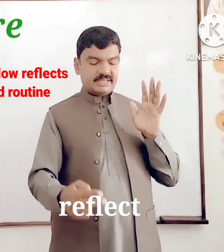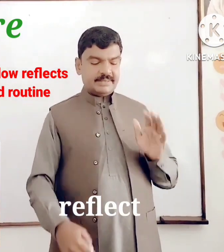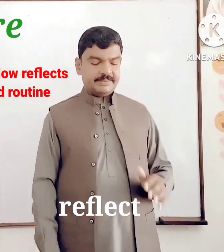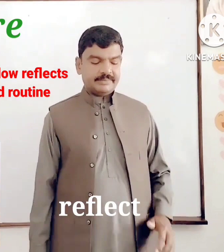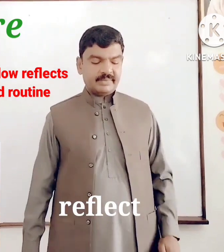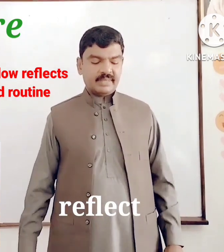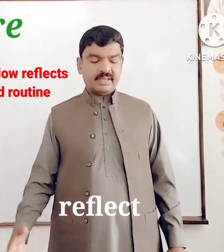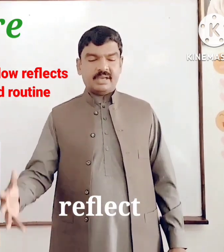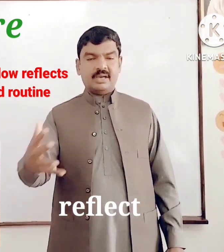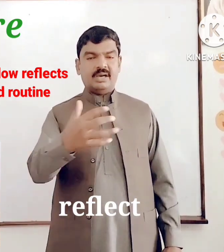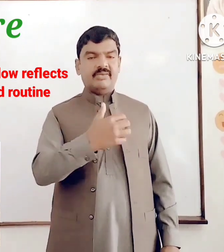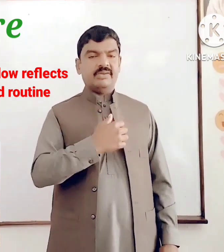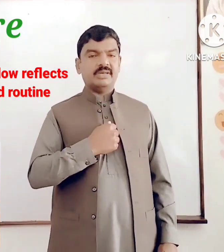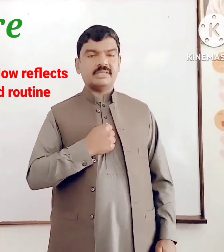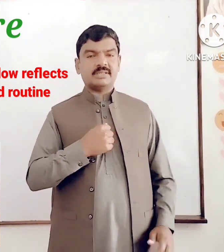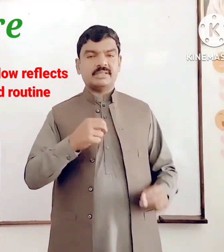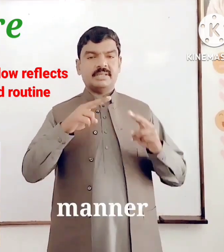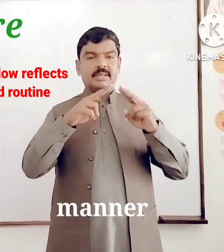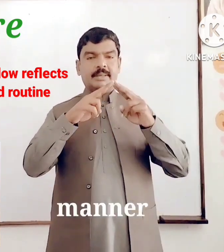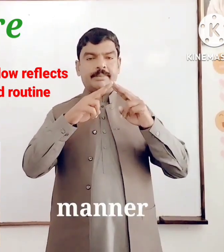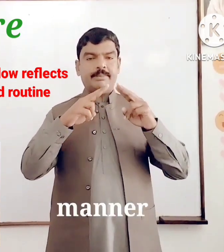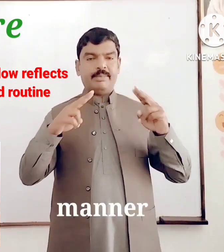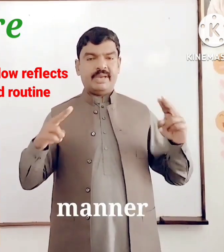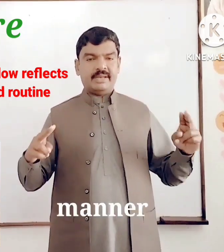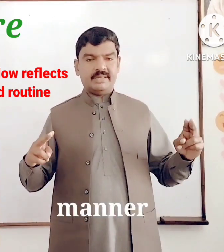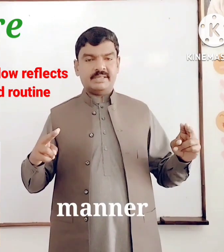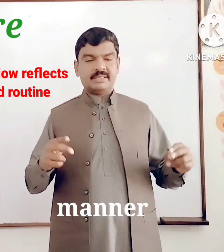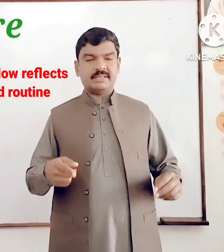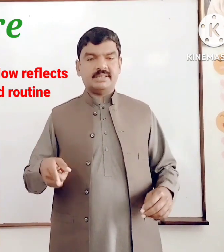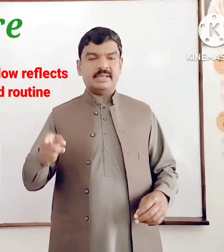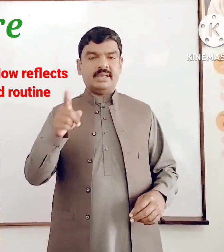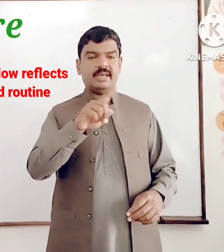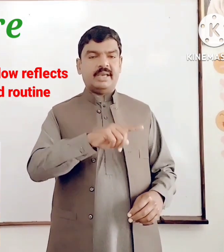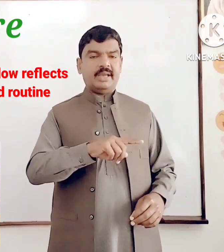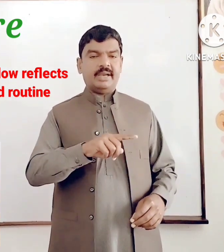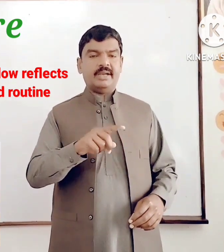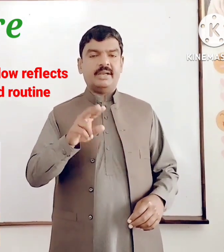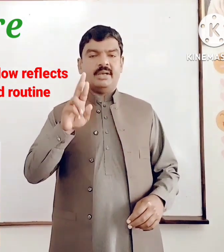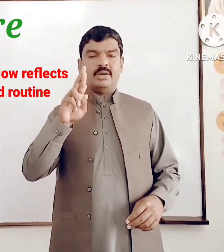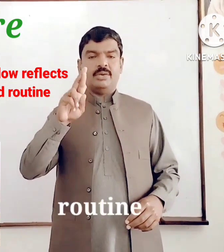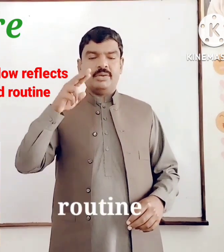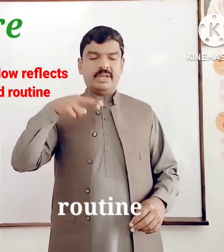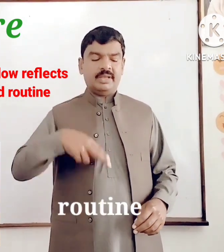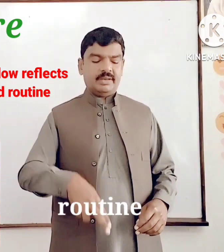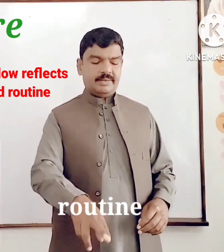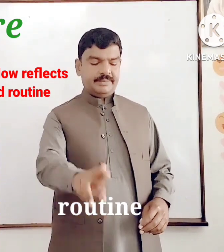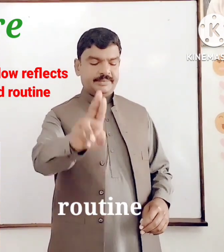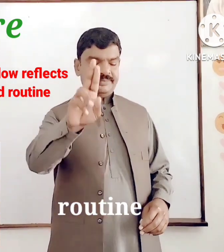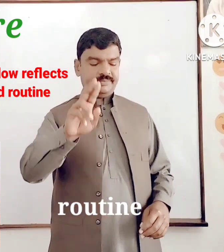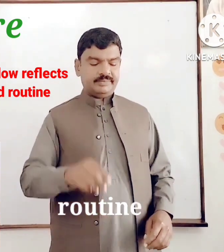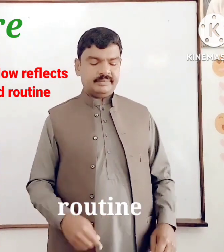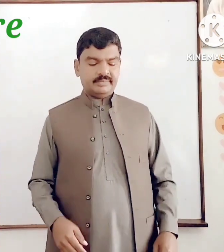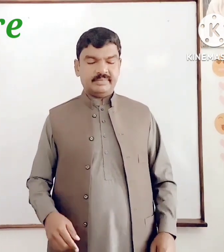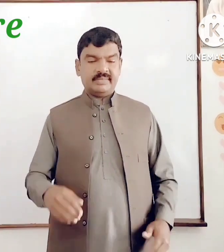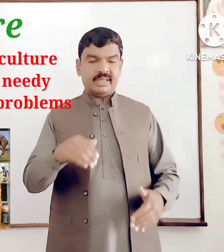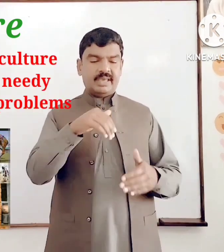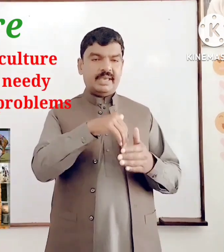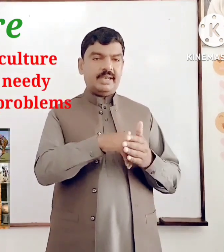reflects our manners and routine.